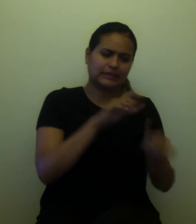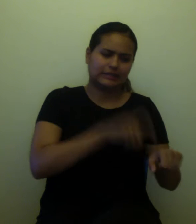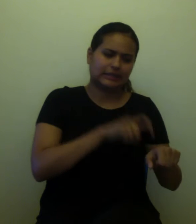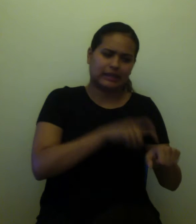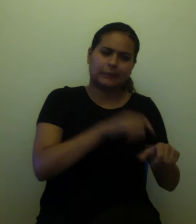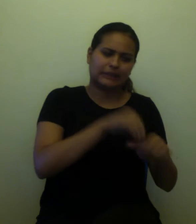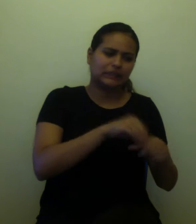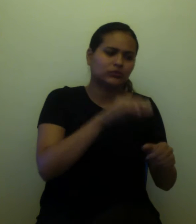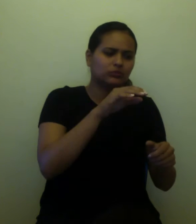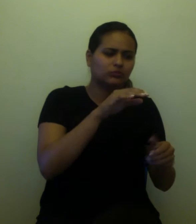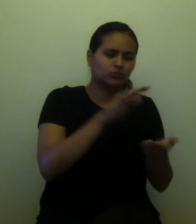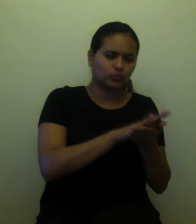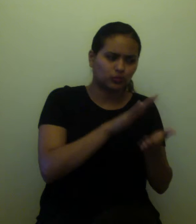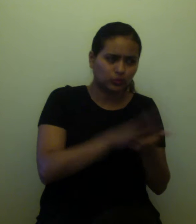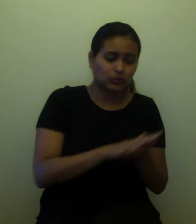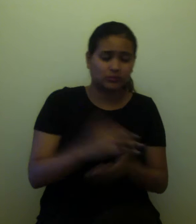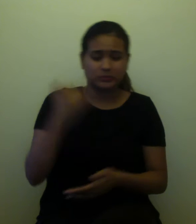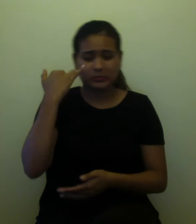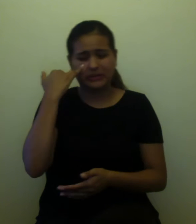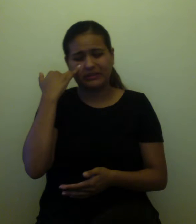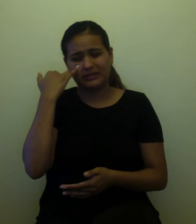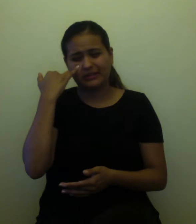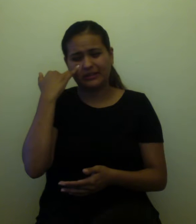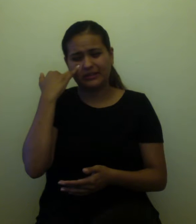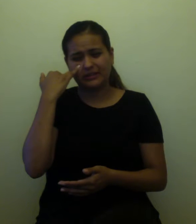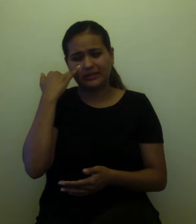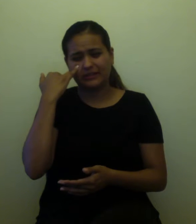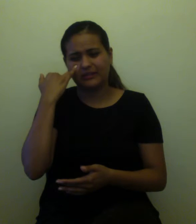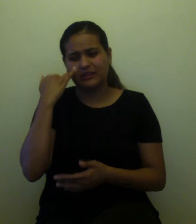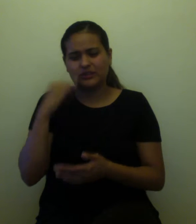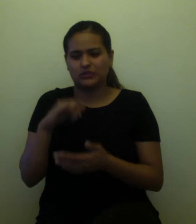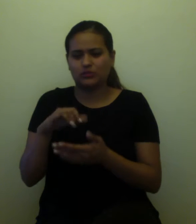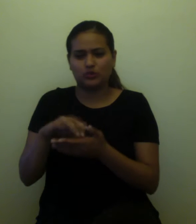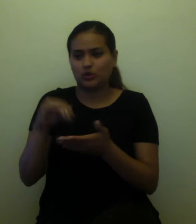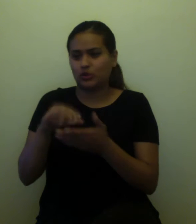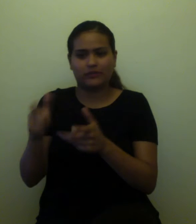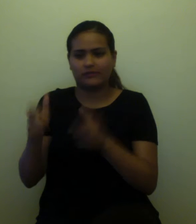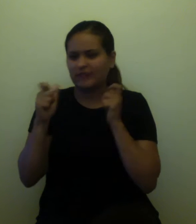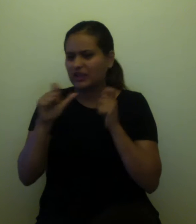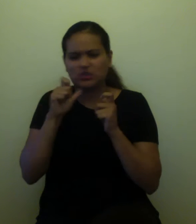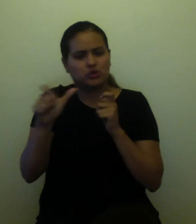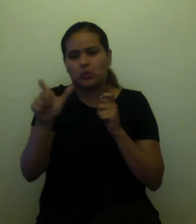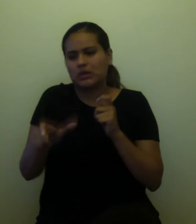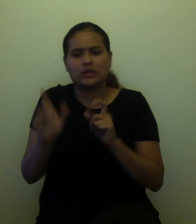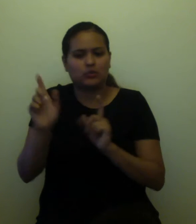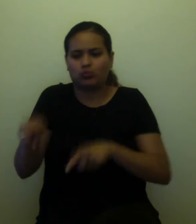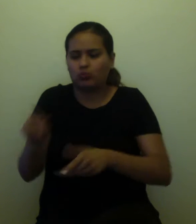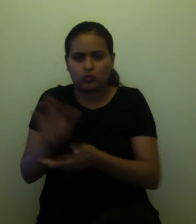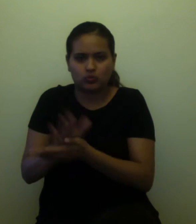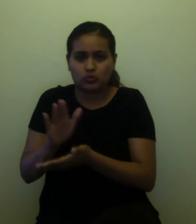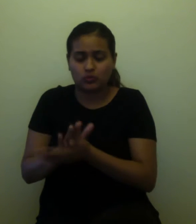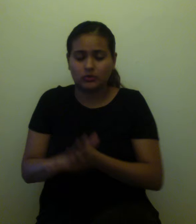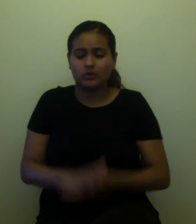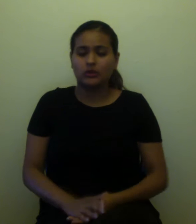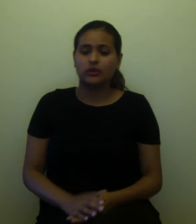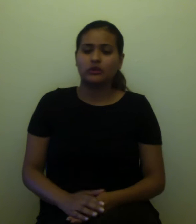fast, you probably wouldn't have to go to school at all. Now, when I was young, school was sort of okay,